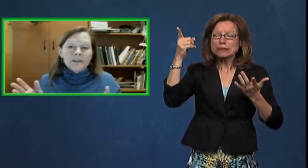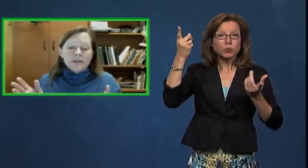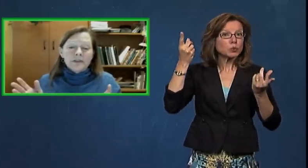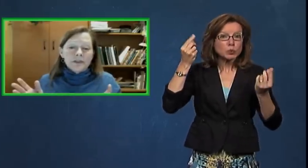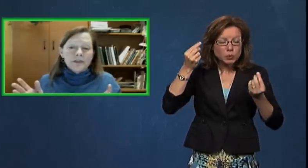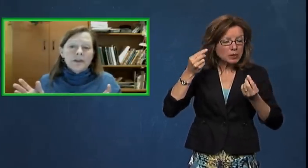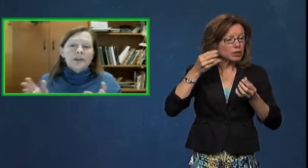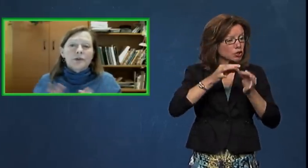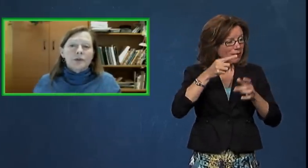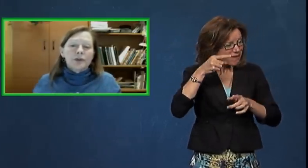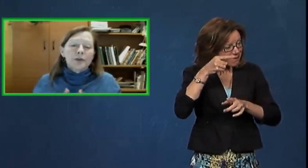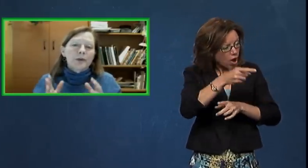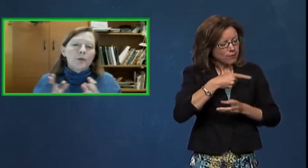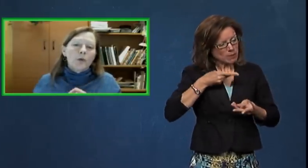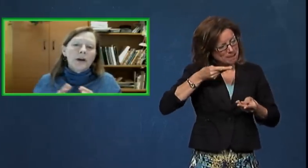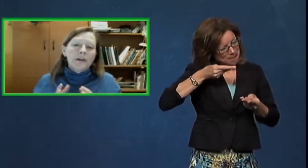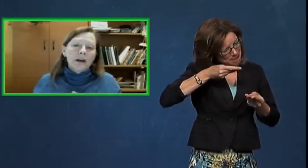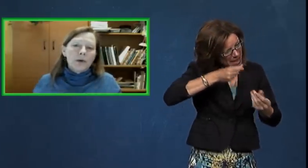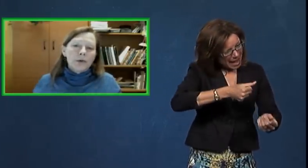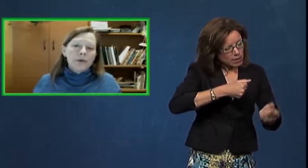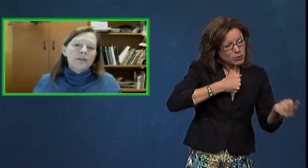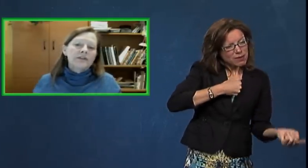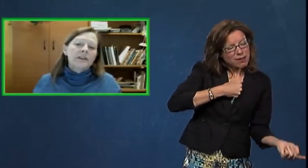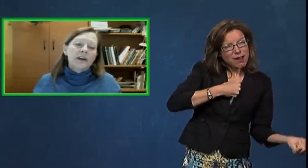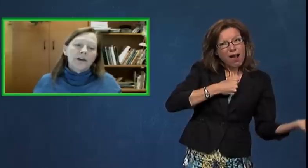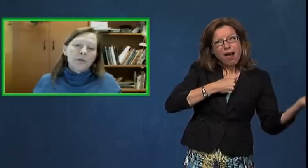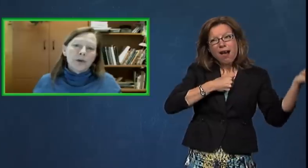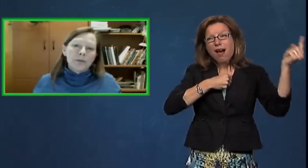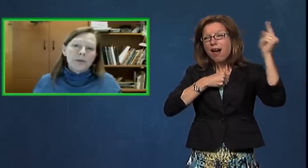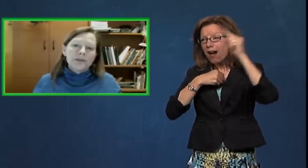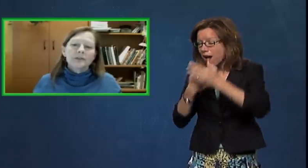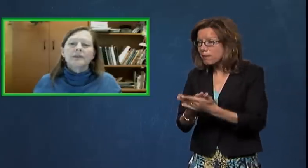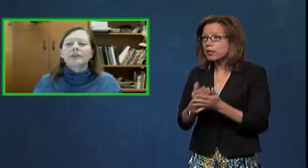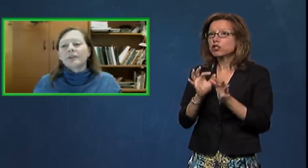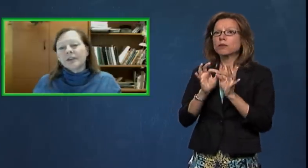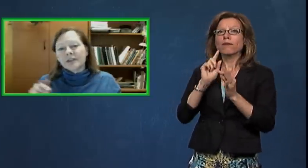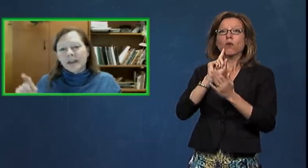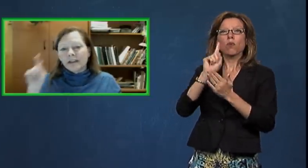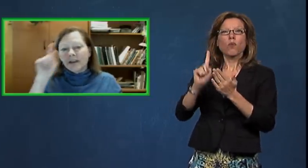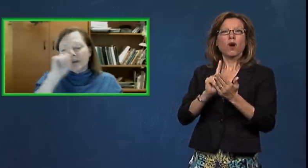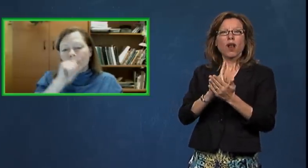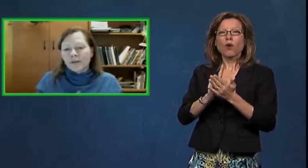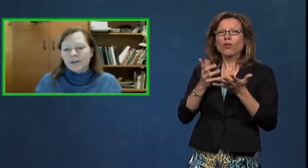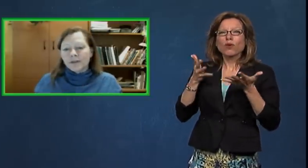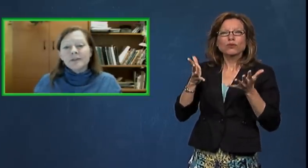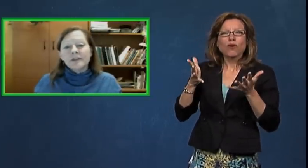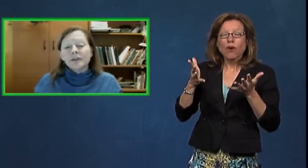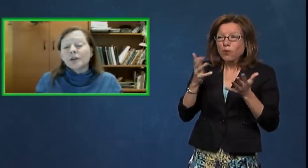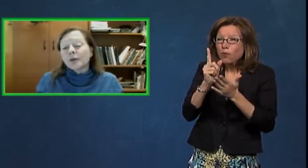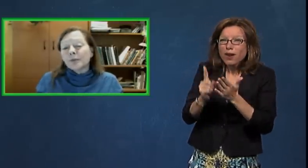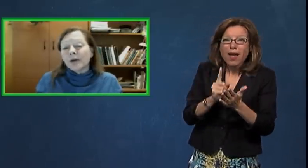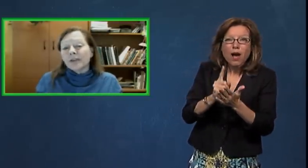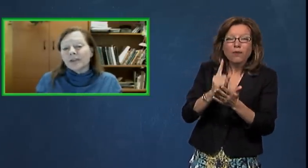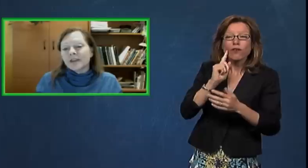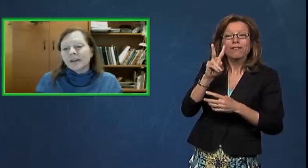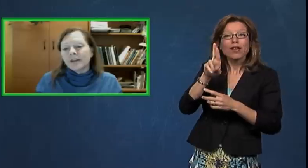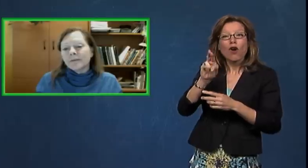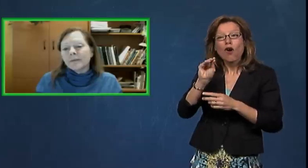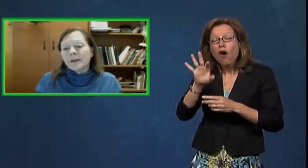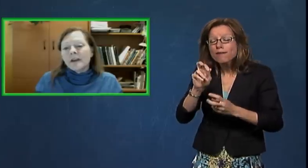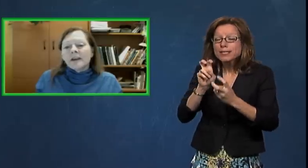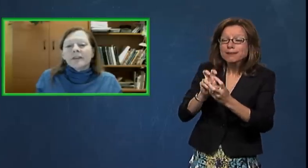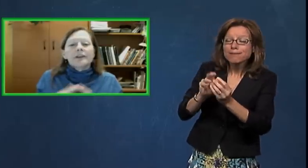long distances to interpret 1-hour VR appointments in their satellite offices in the northern part of the